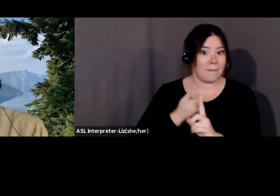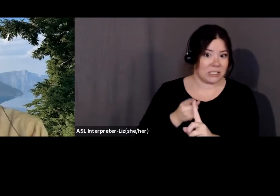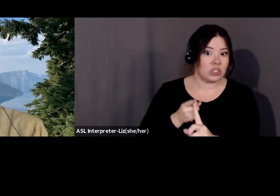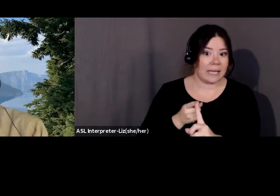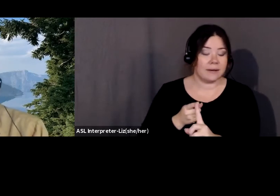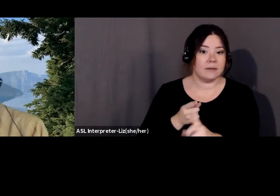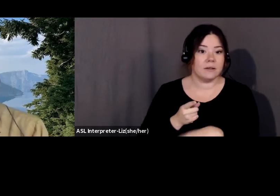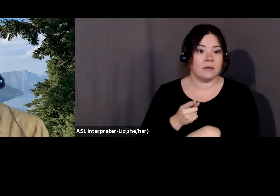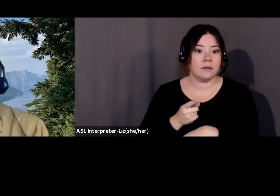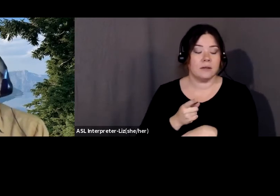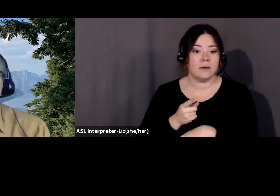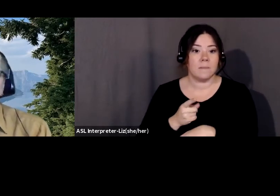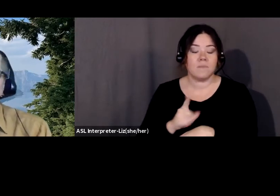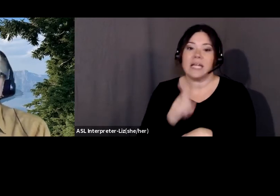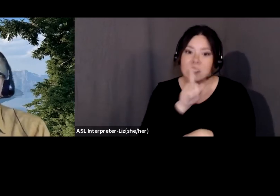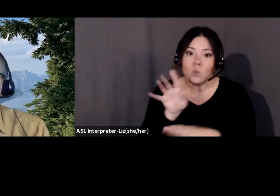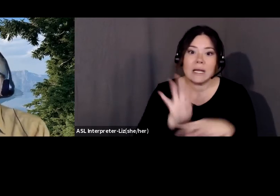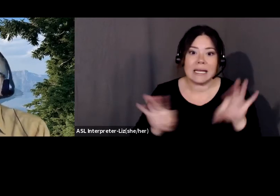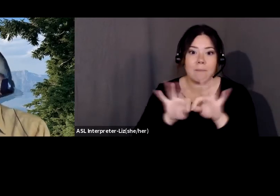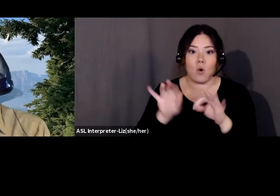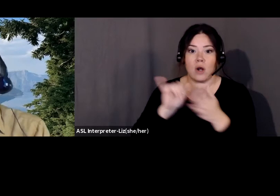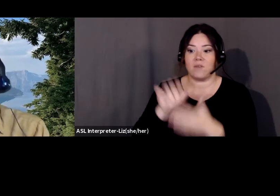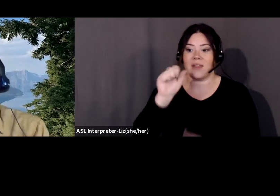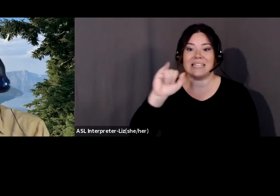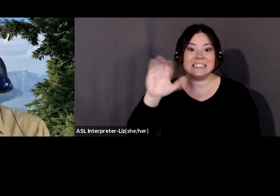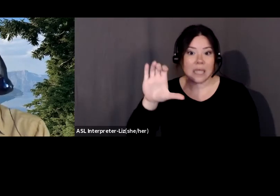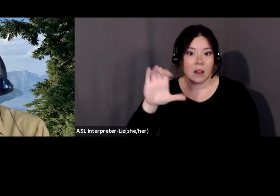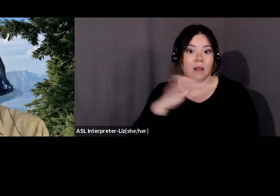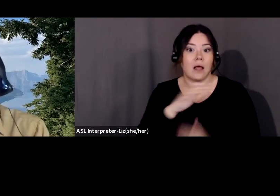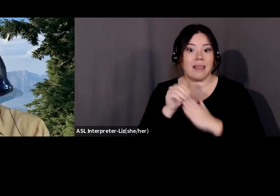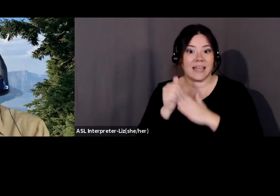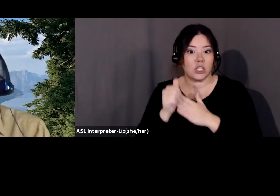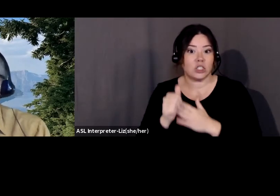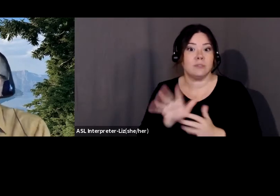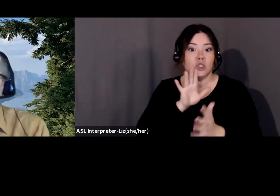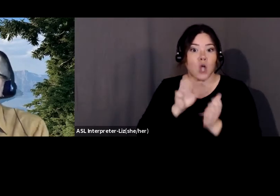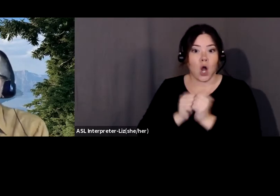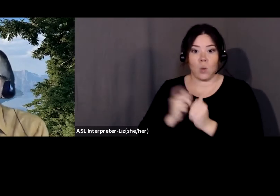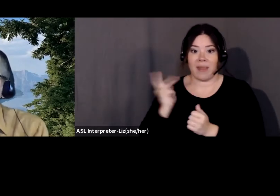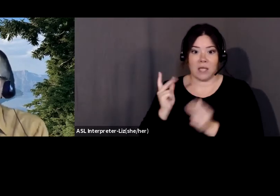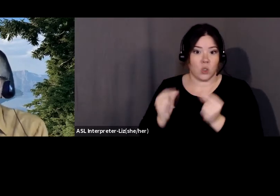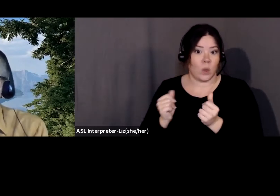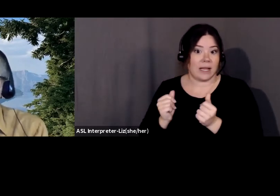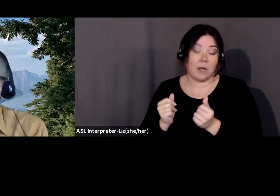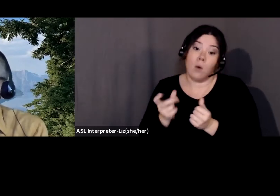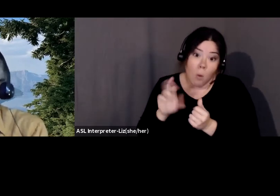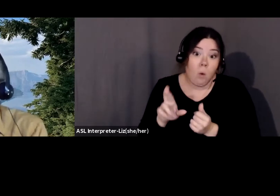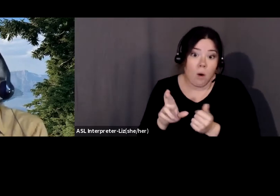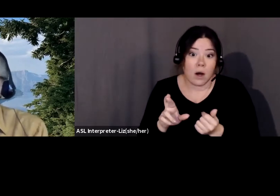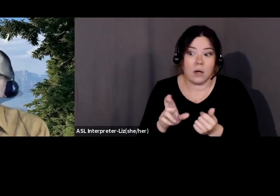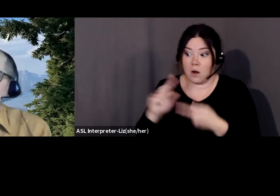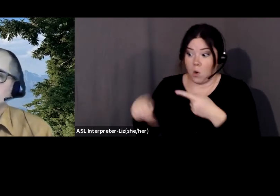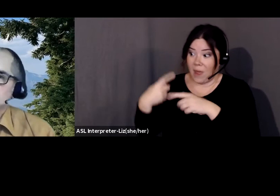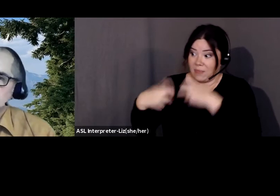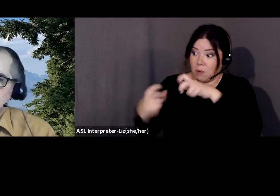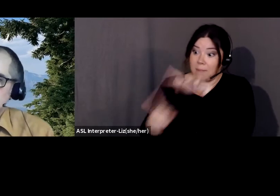really important for that SILC leadership to come talk to us really quickly, or even happen in real live time, to bring